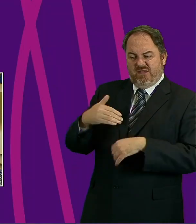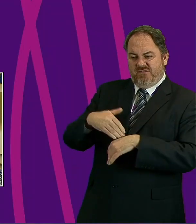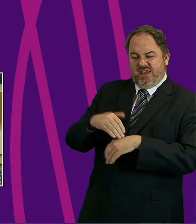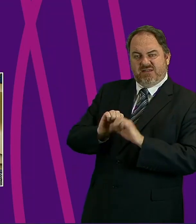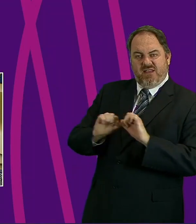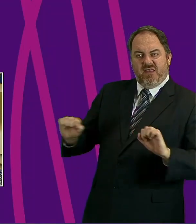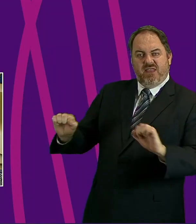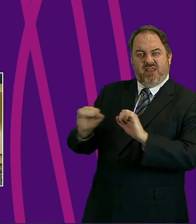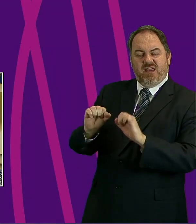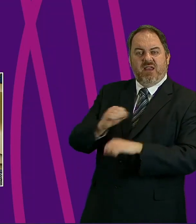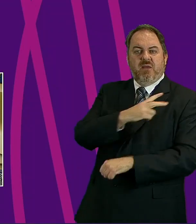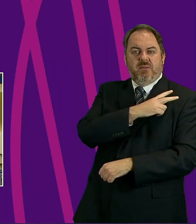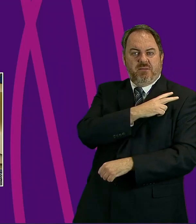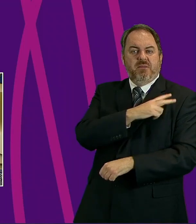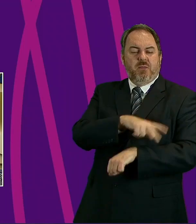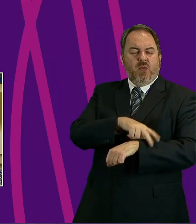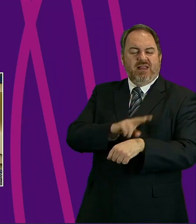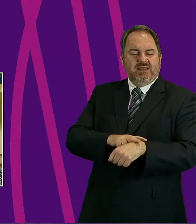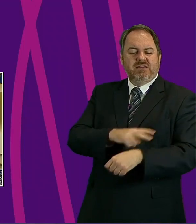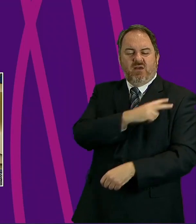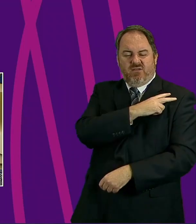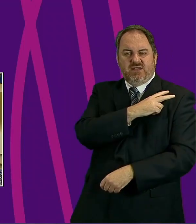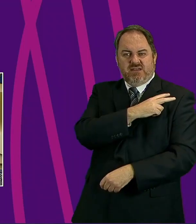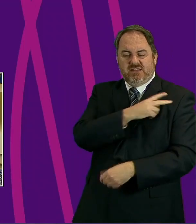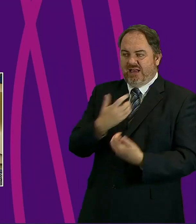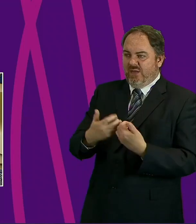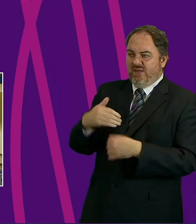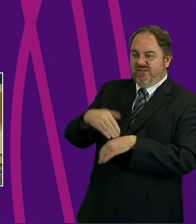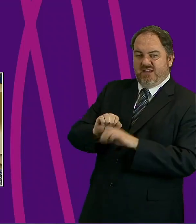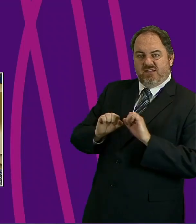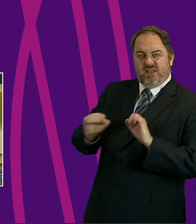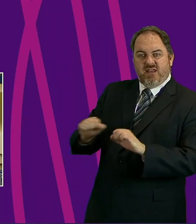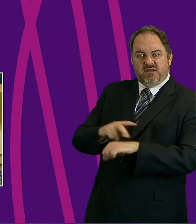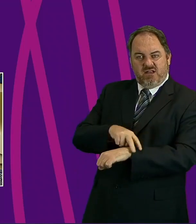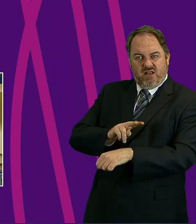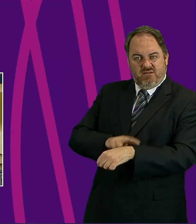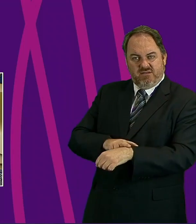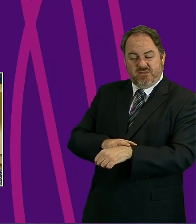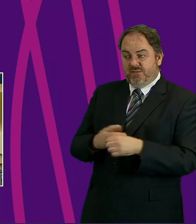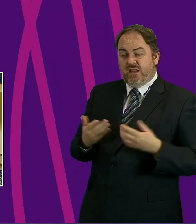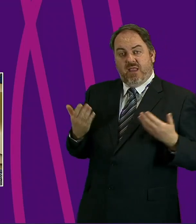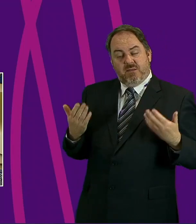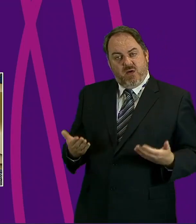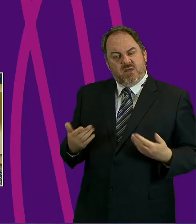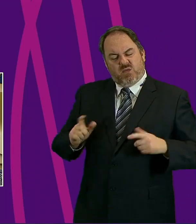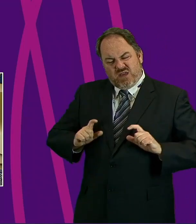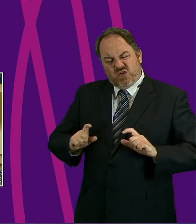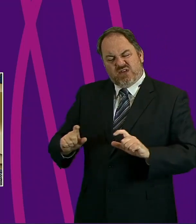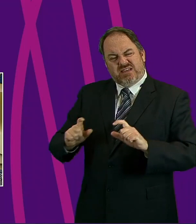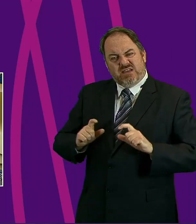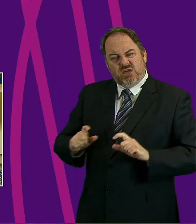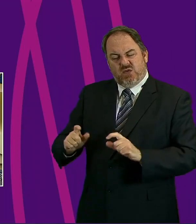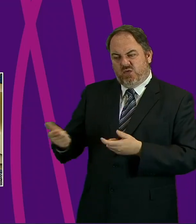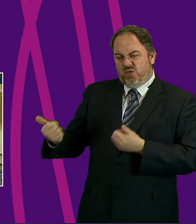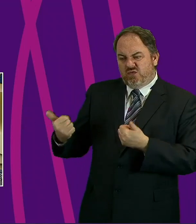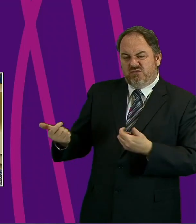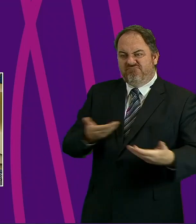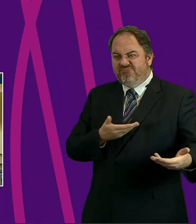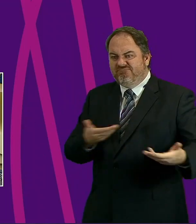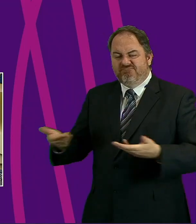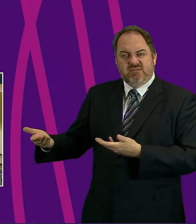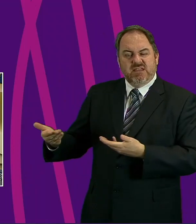and well-being of officers and staff. But on this very important issue, I would encourage continued dialogue, and of course any views